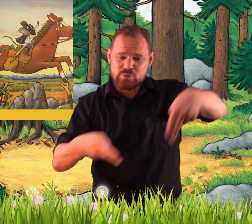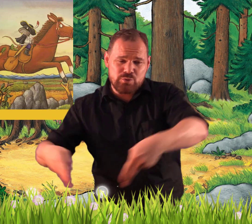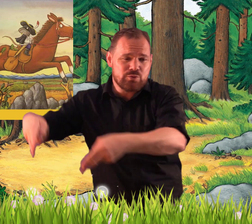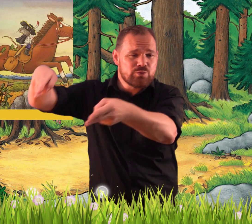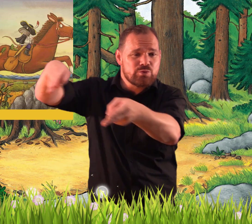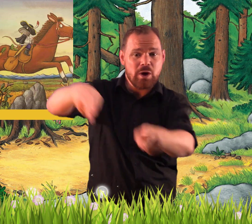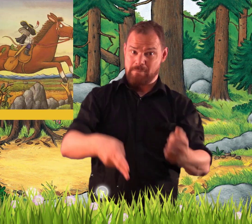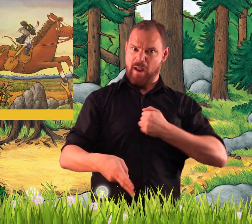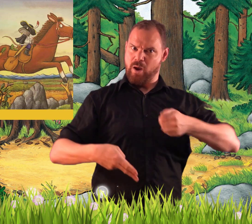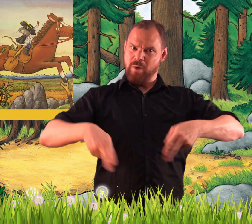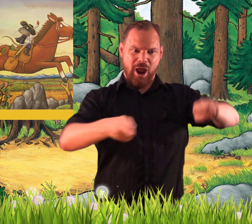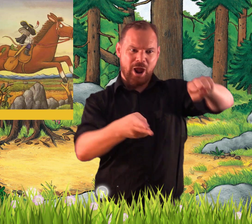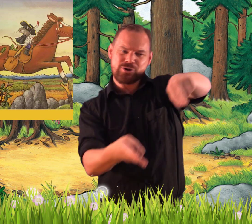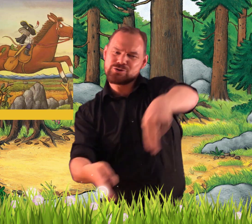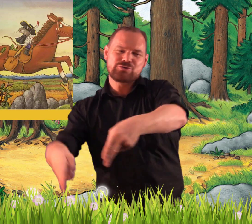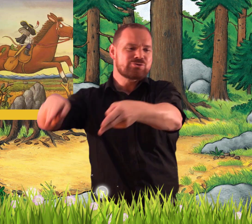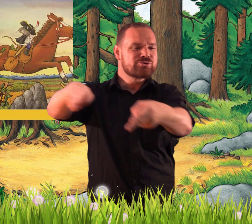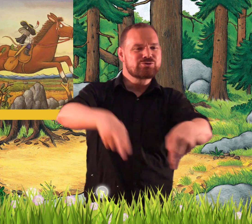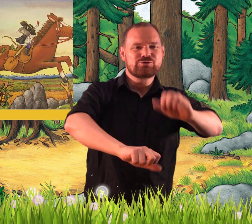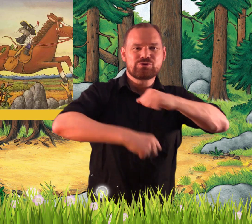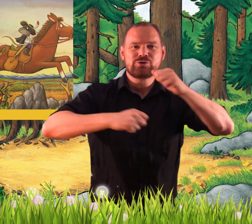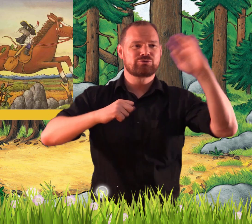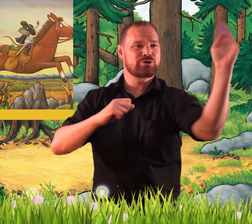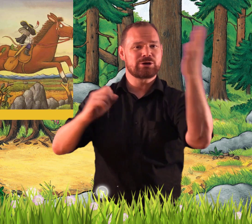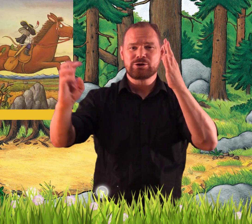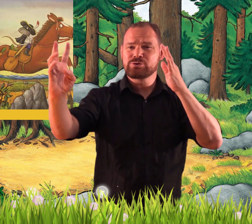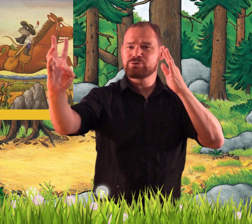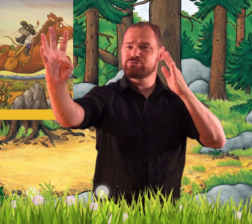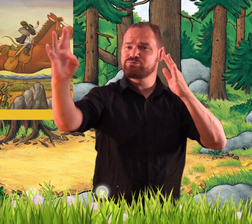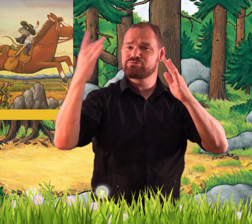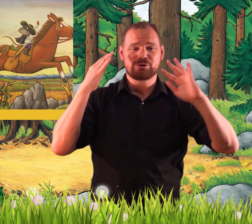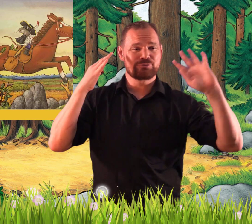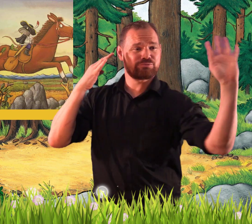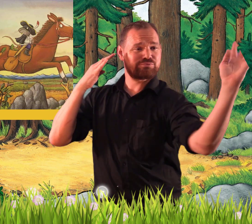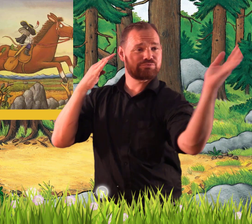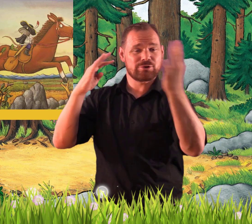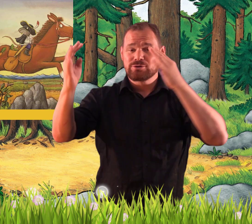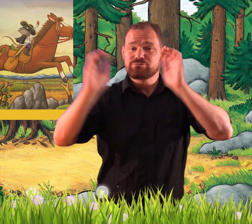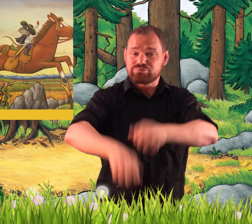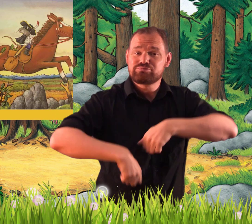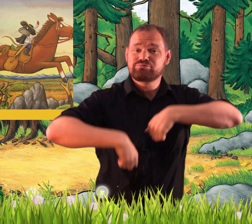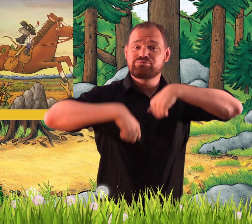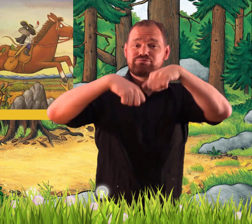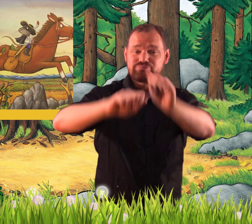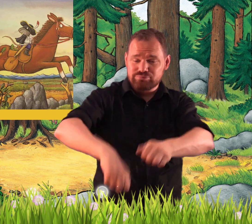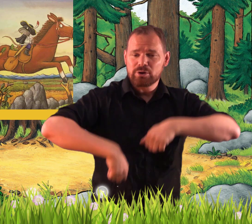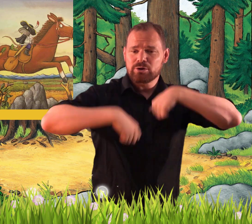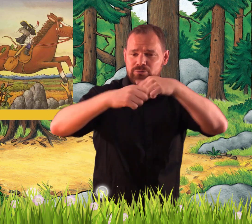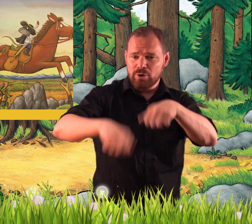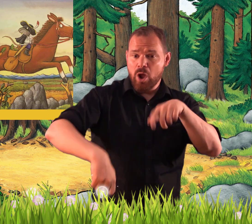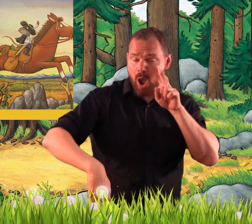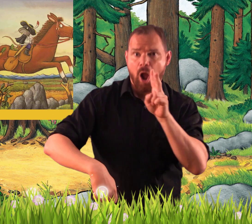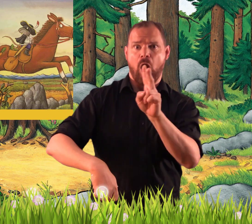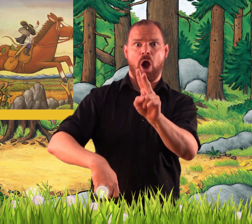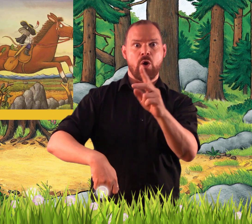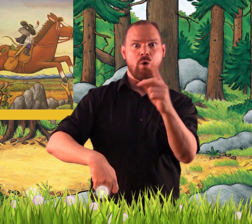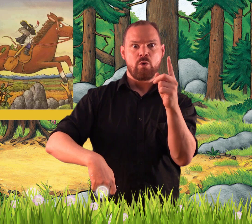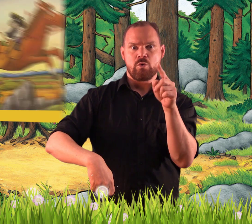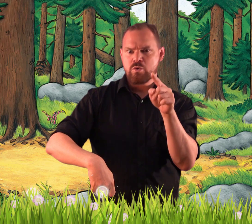along the winding roads and down the highway, announcing, "This is my highway." But then he saw